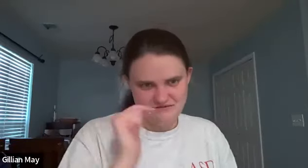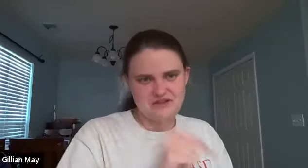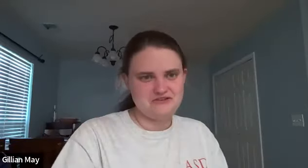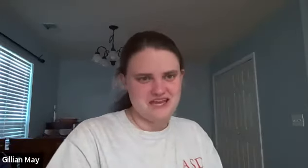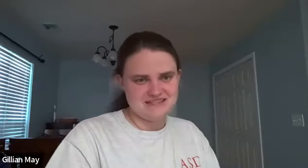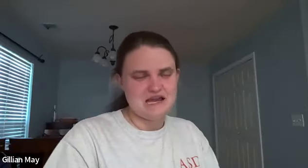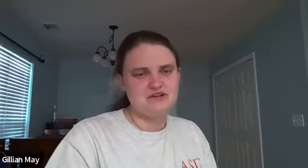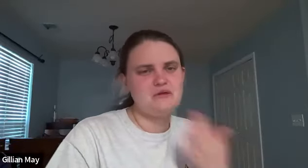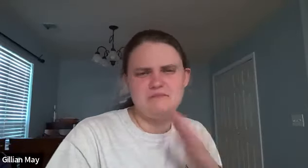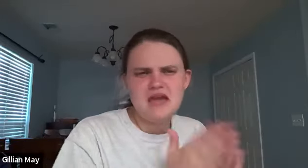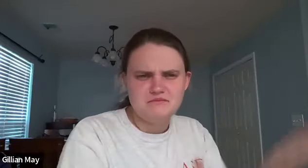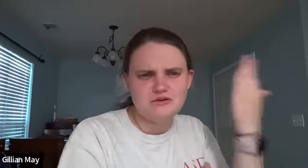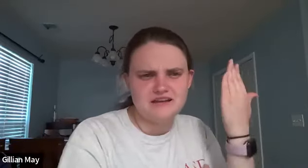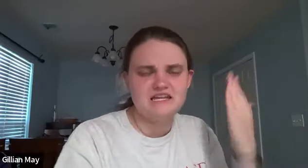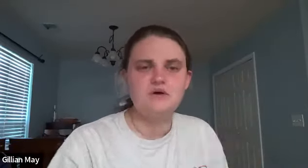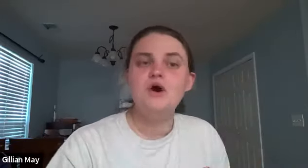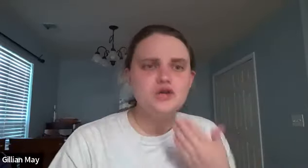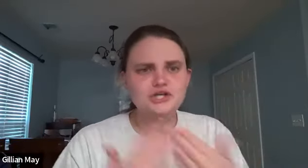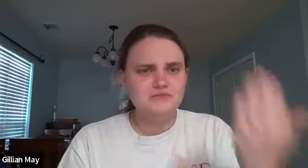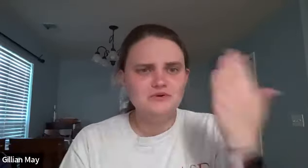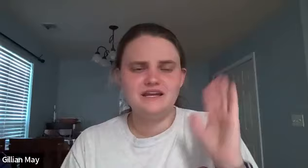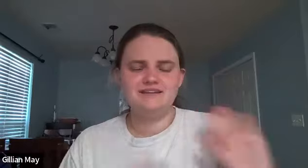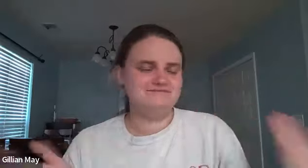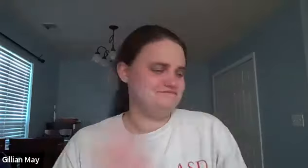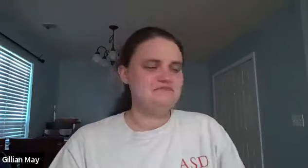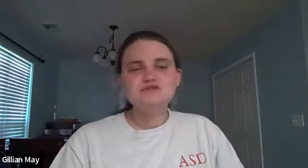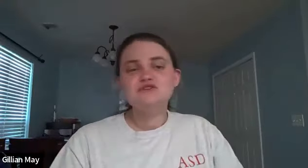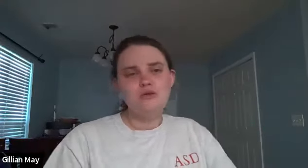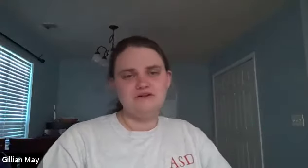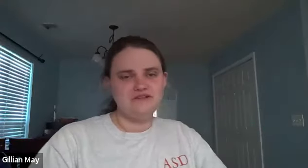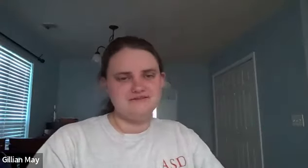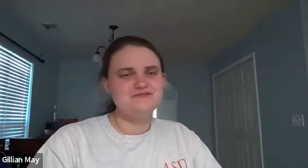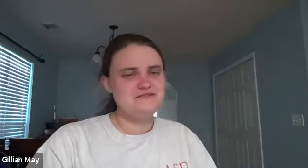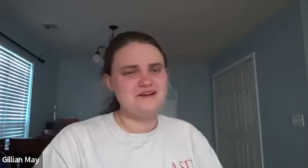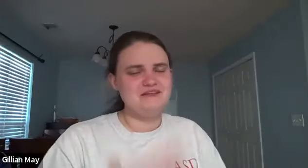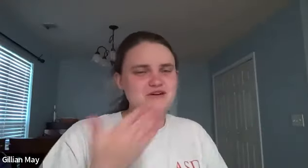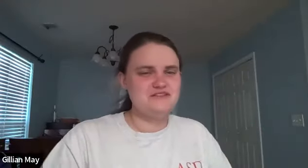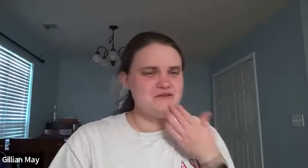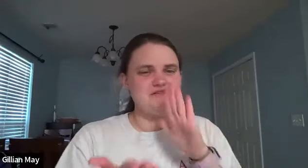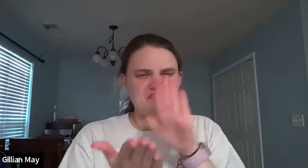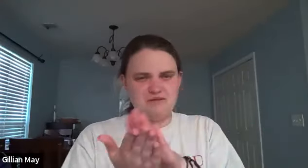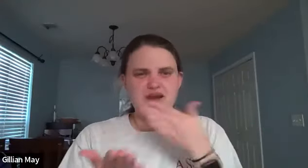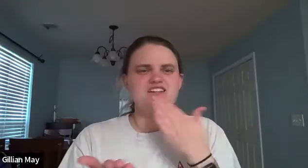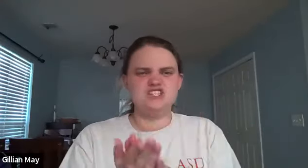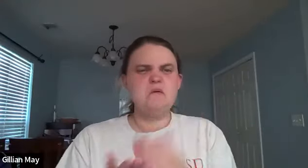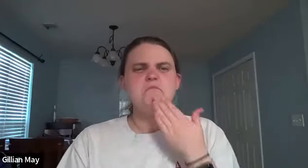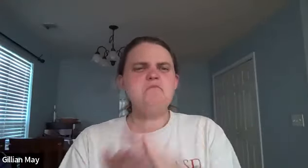every other day as I would go like bad morning and he'd go good morning. And it's a whole little thing. It's very funny, but that's all I think about whenever I think of bad. It's just